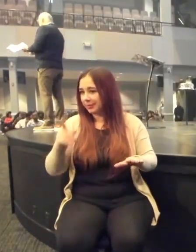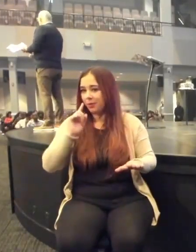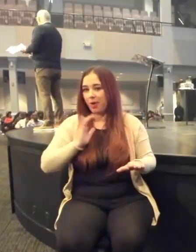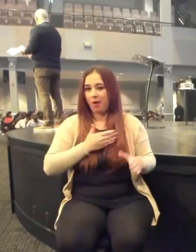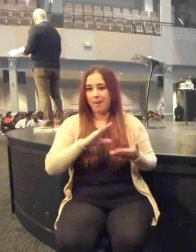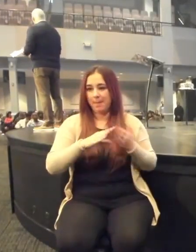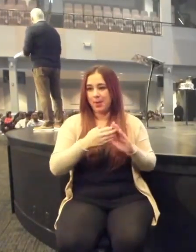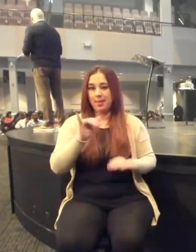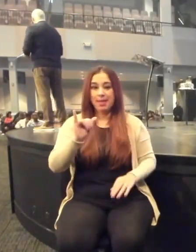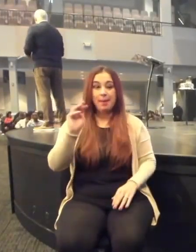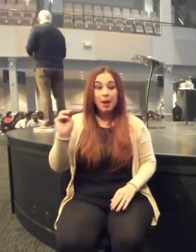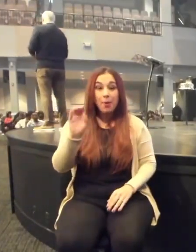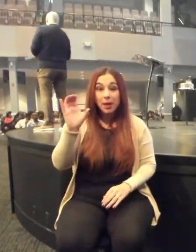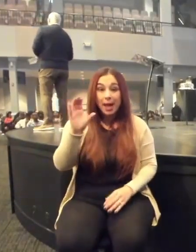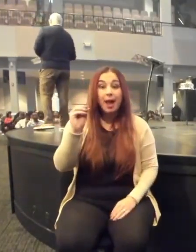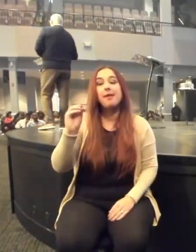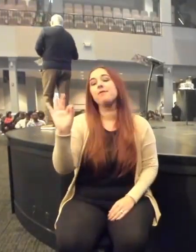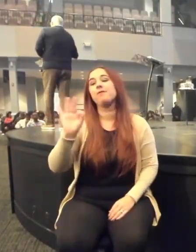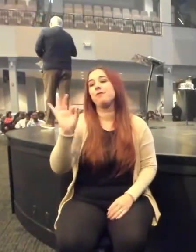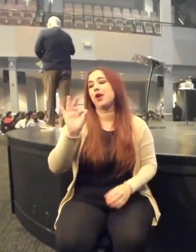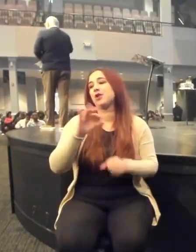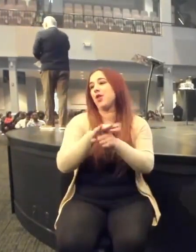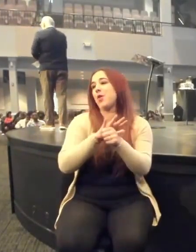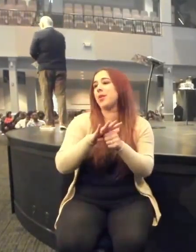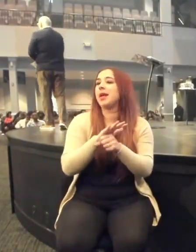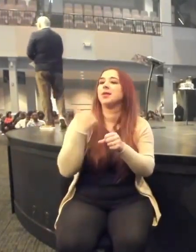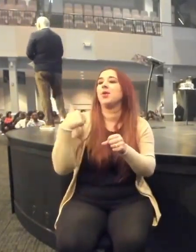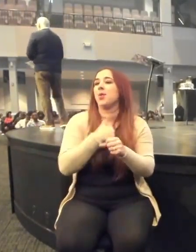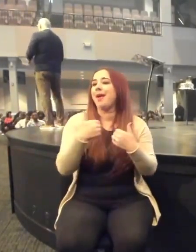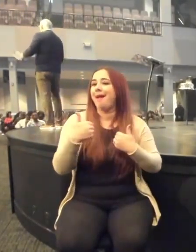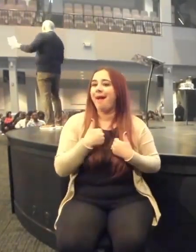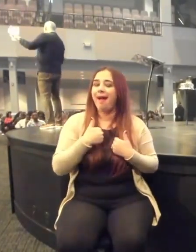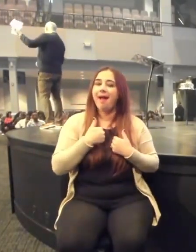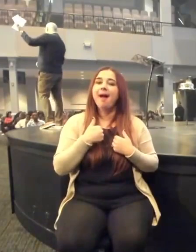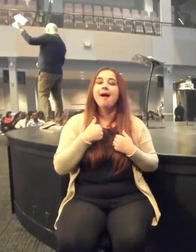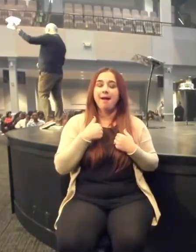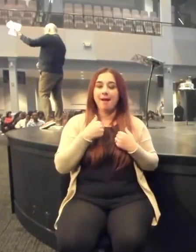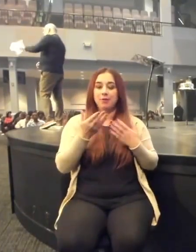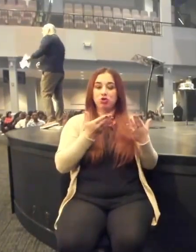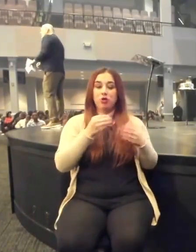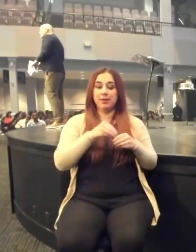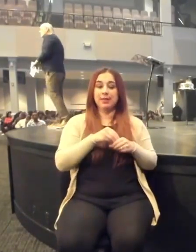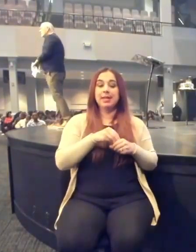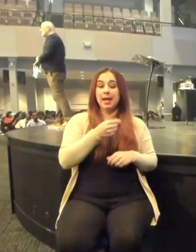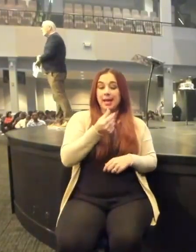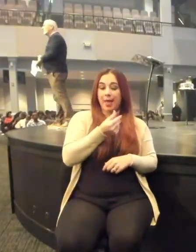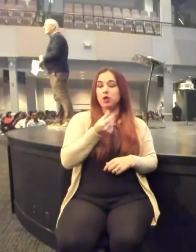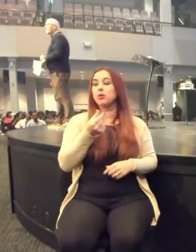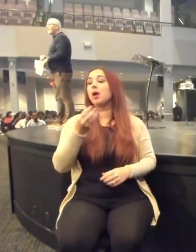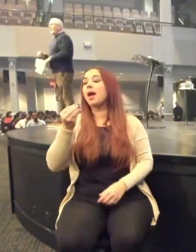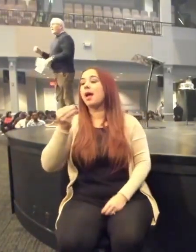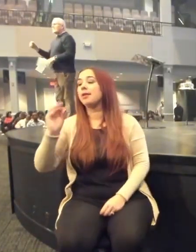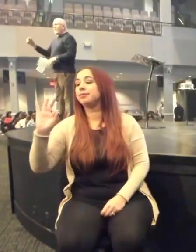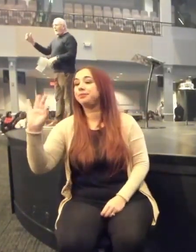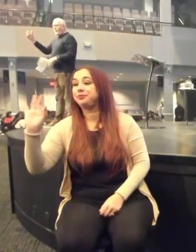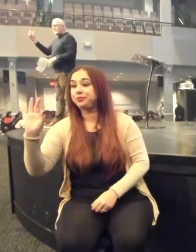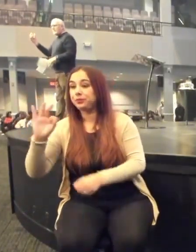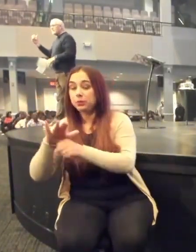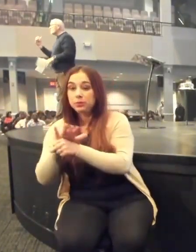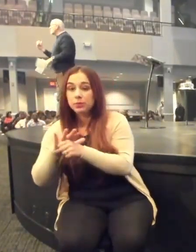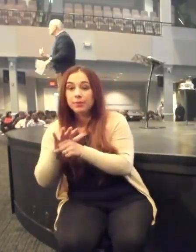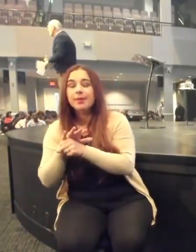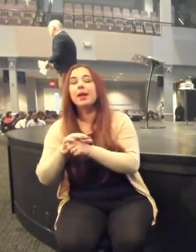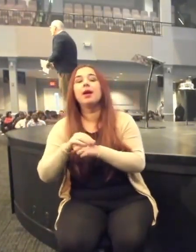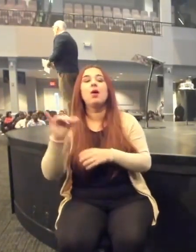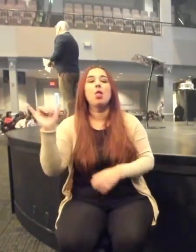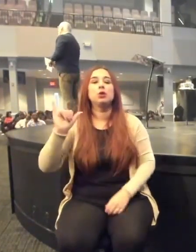in Montgomery and Frederick counties. We have outreaches here at Gaithersburg, up in our Frederick campus and Frederick, also outreaches